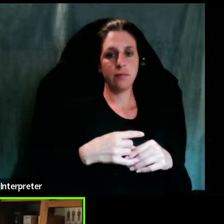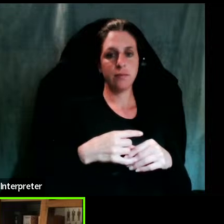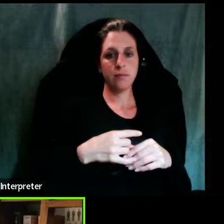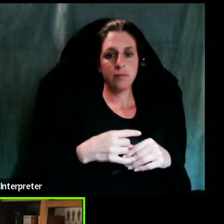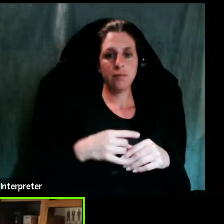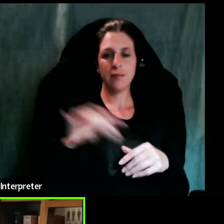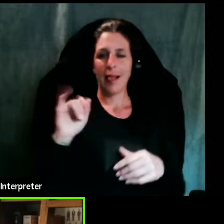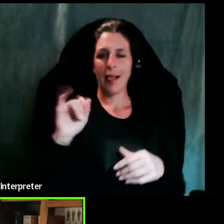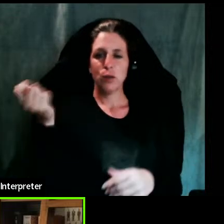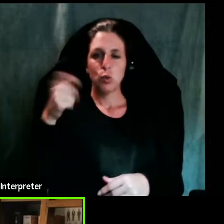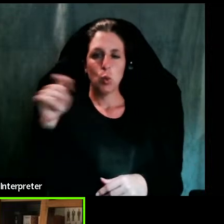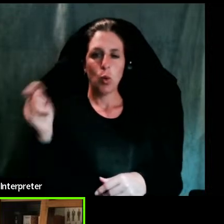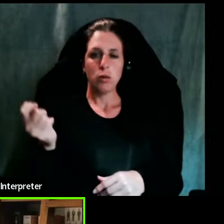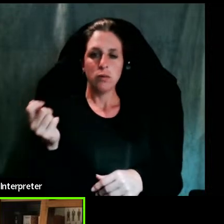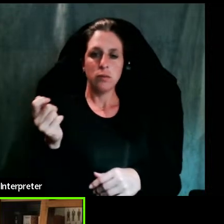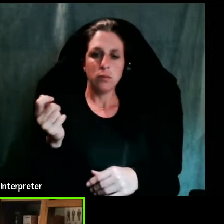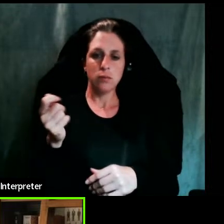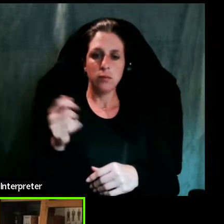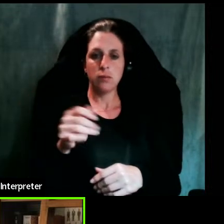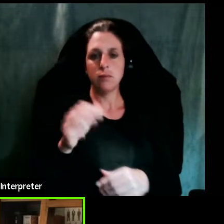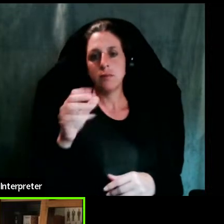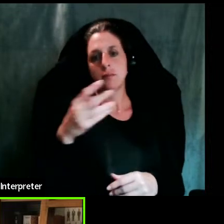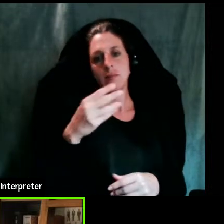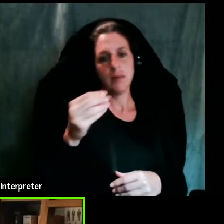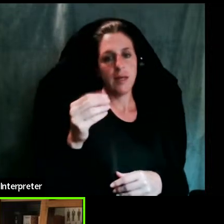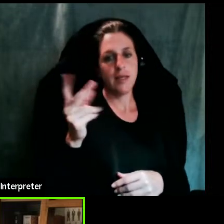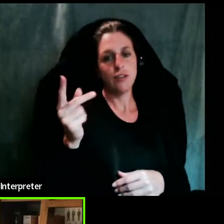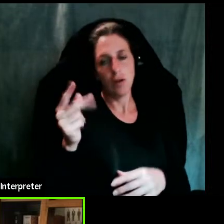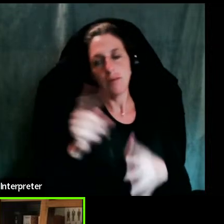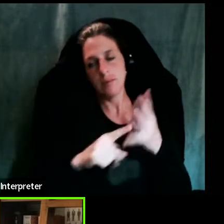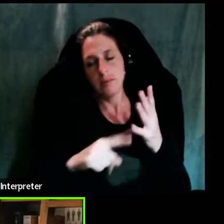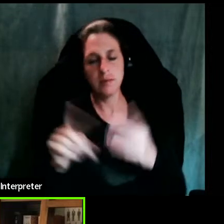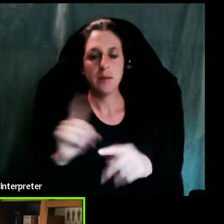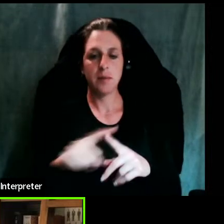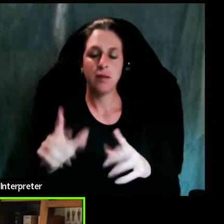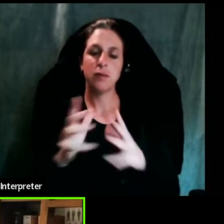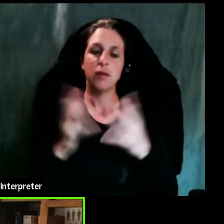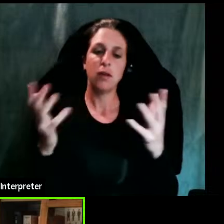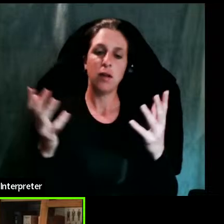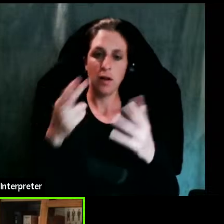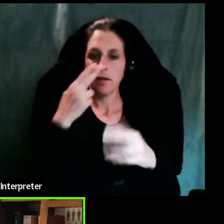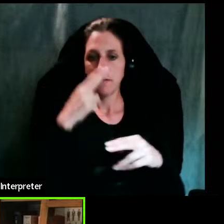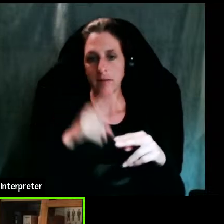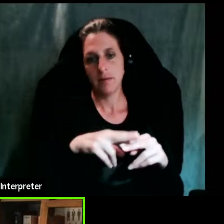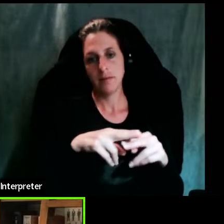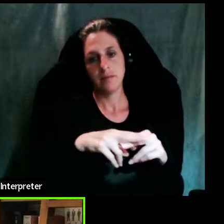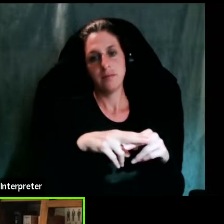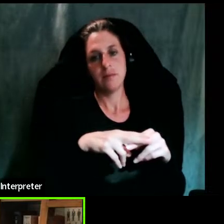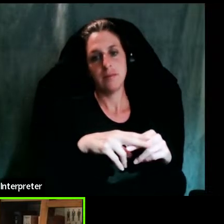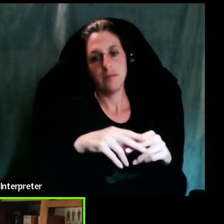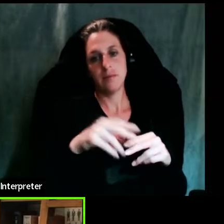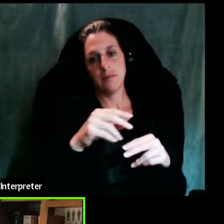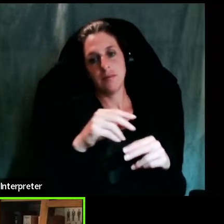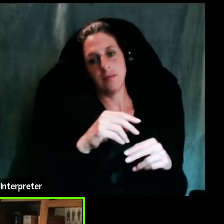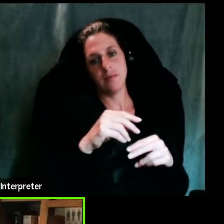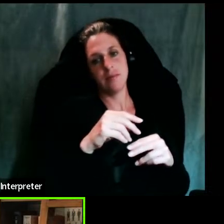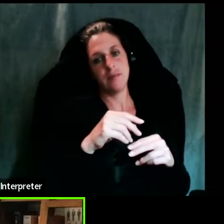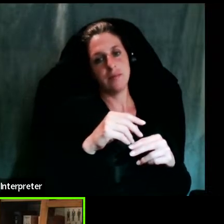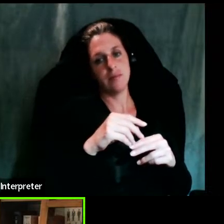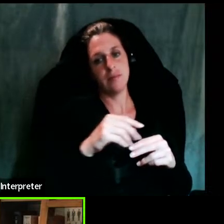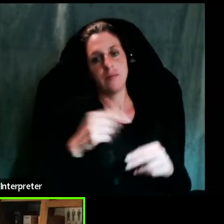like swords, as well as dogs and so forth, but it was a lot of fun. And we also had